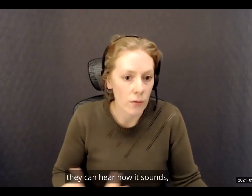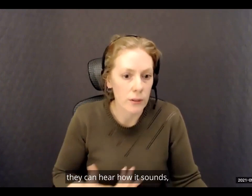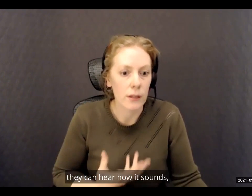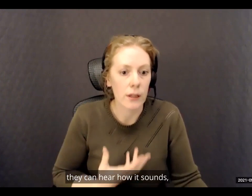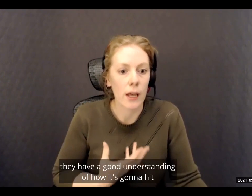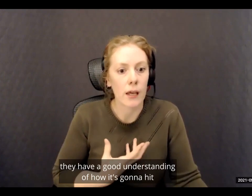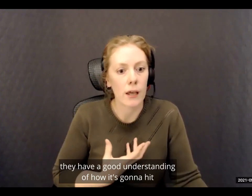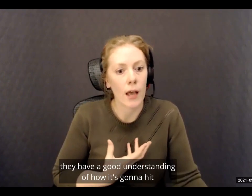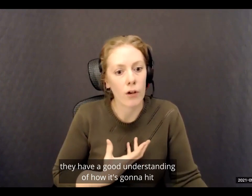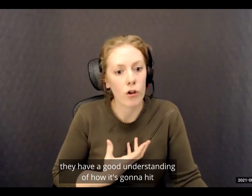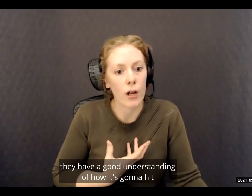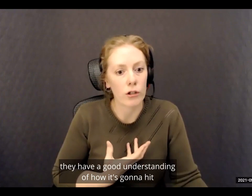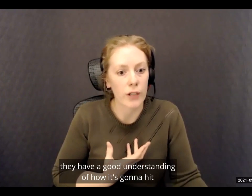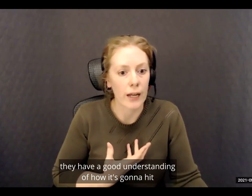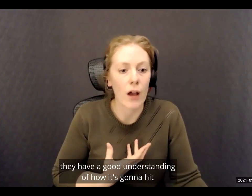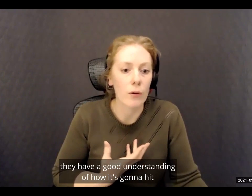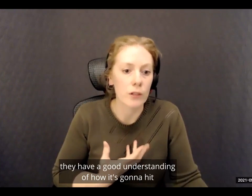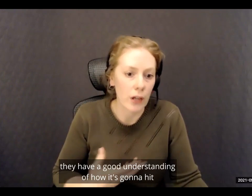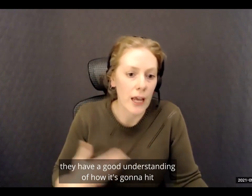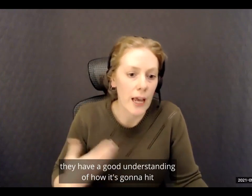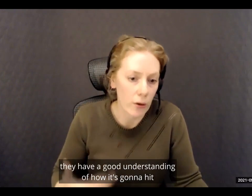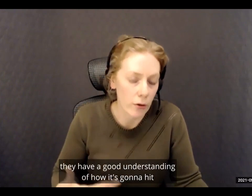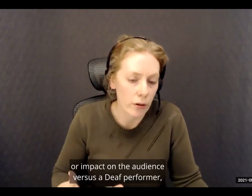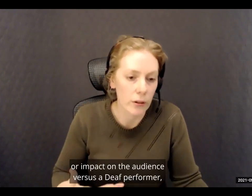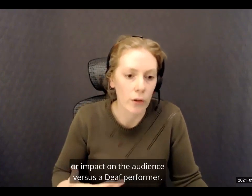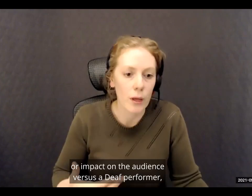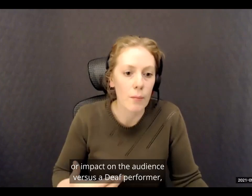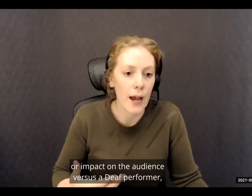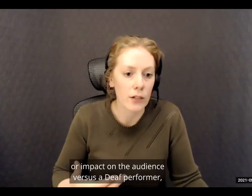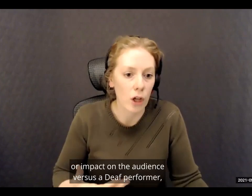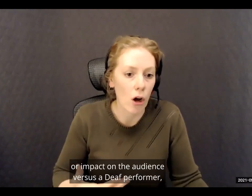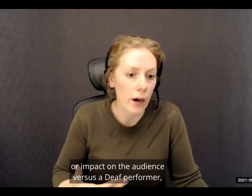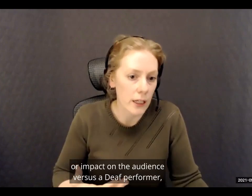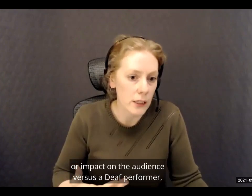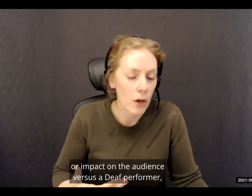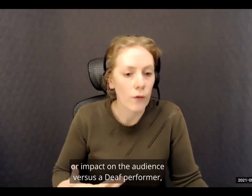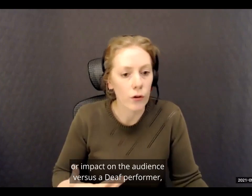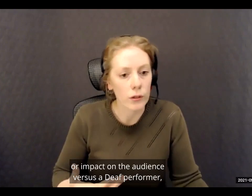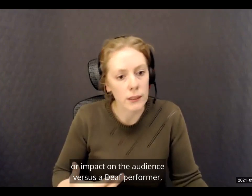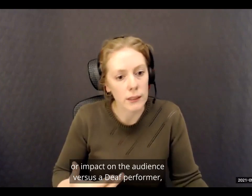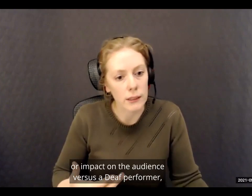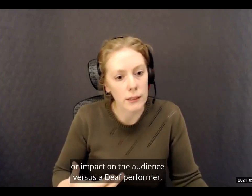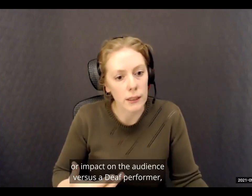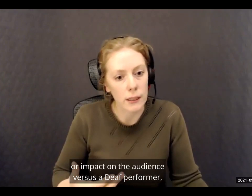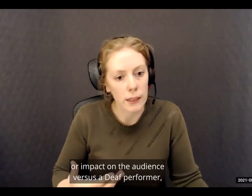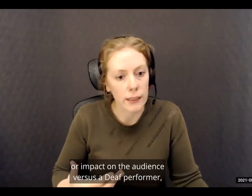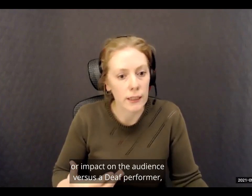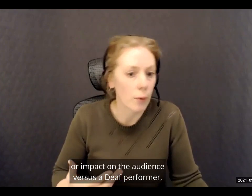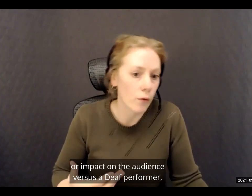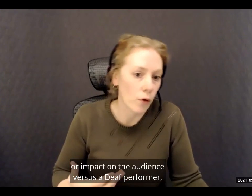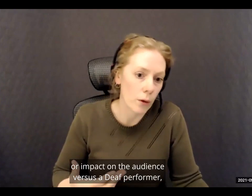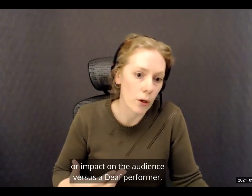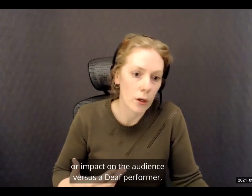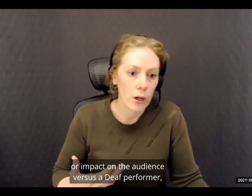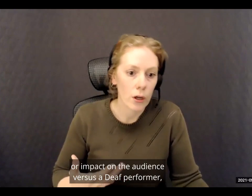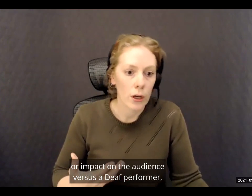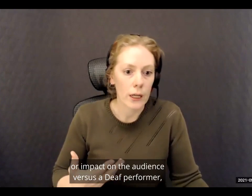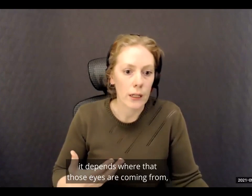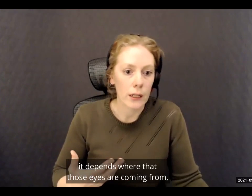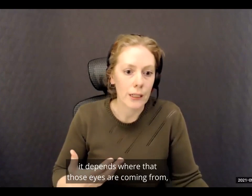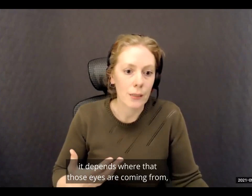it sounds, they have a good understanding of how it's going to hit or, you know, impact on the audience, versus a deaf